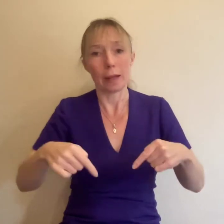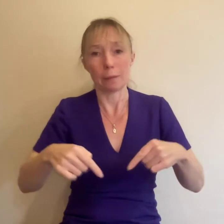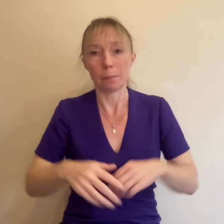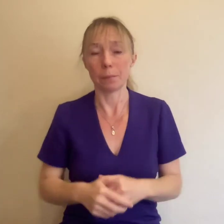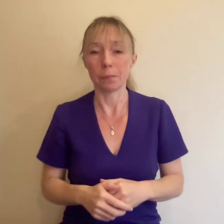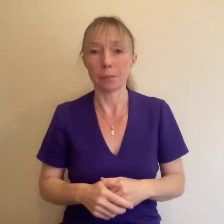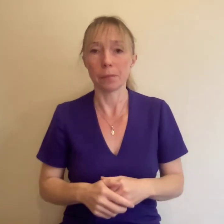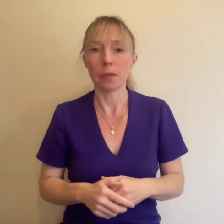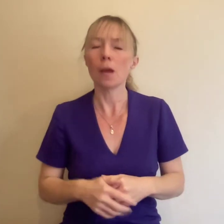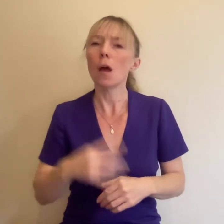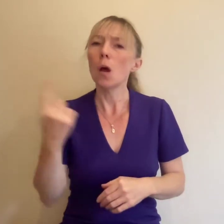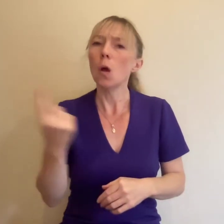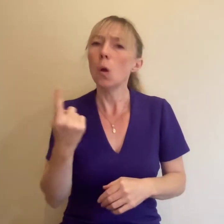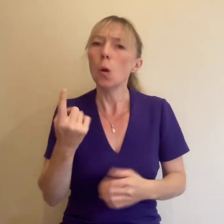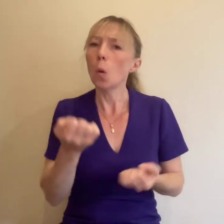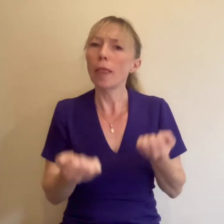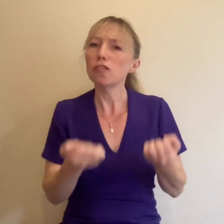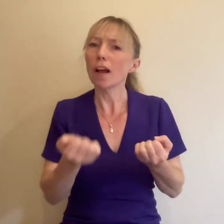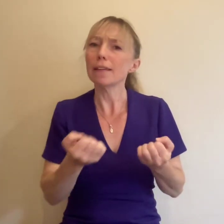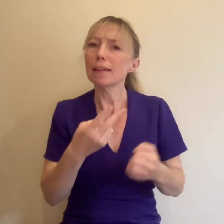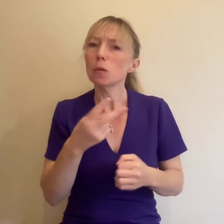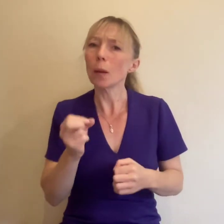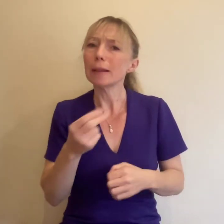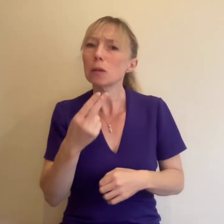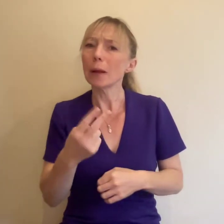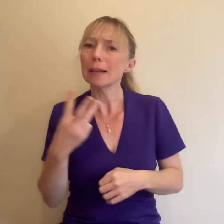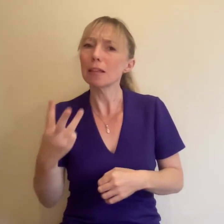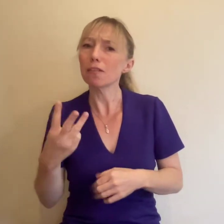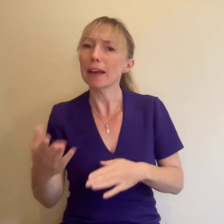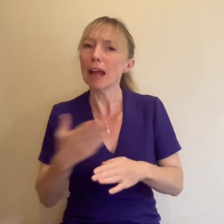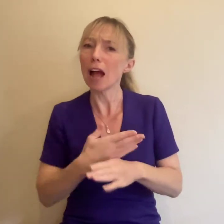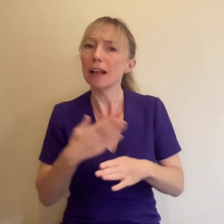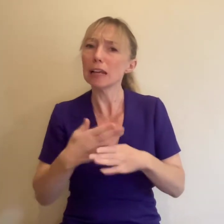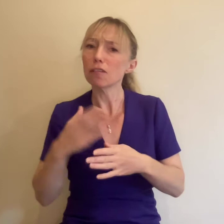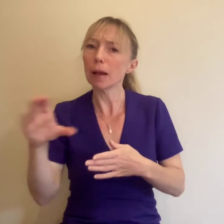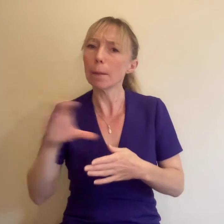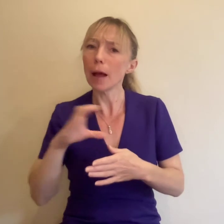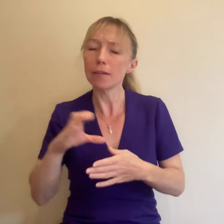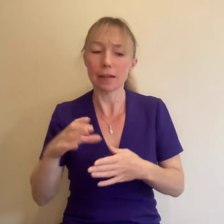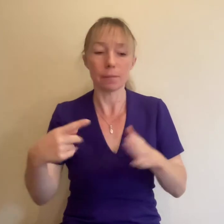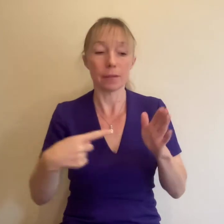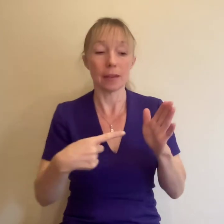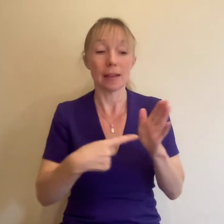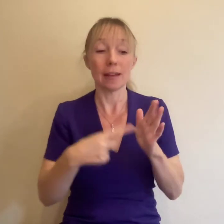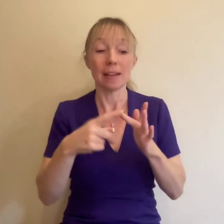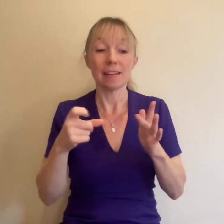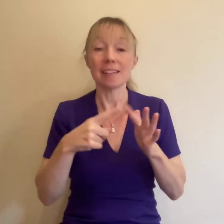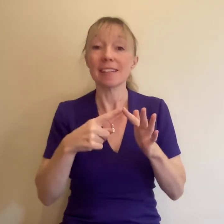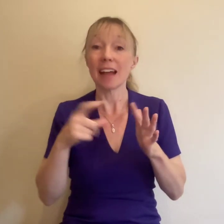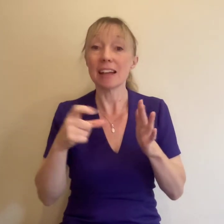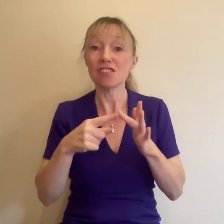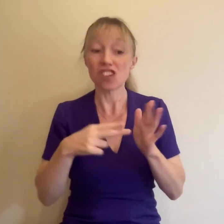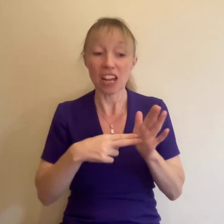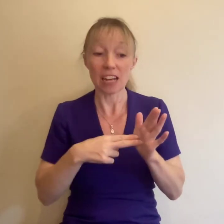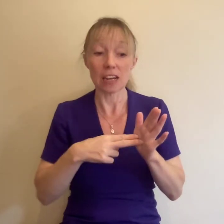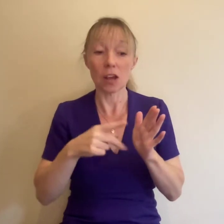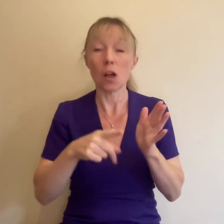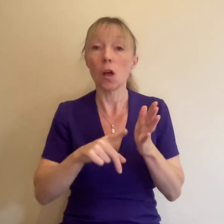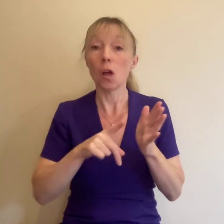Who are the judges for the 2023 Early Career Bursaries? TJ Jin, Luann Goldie, Jeffrey